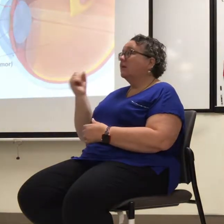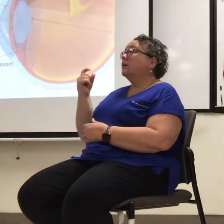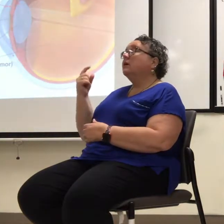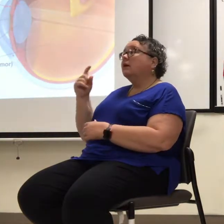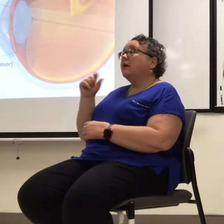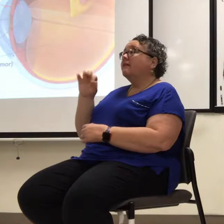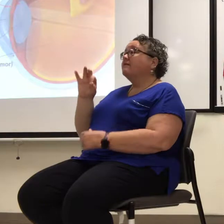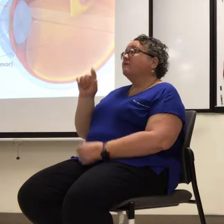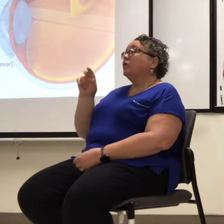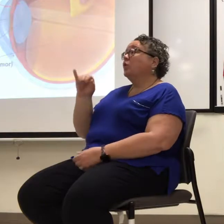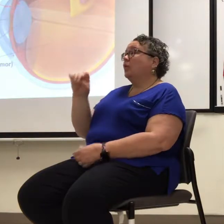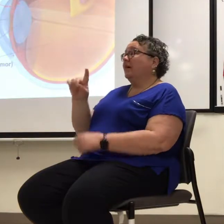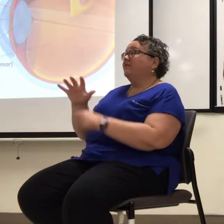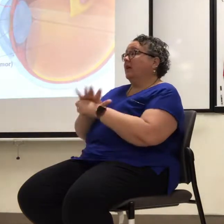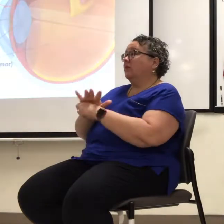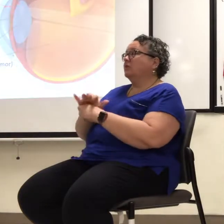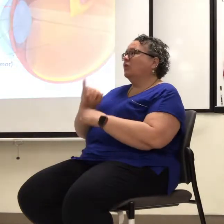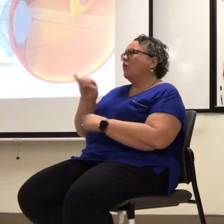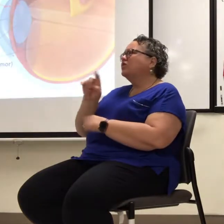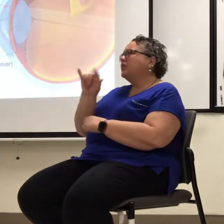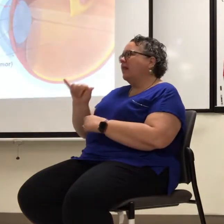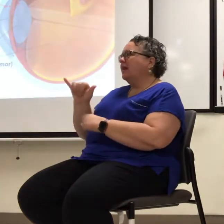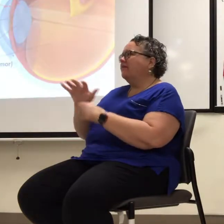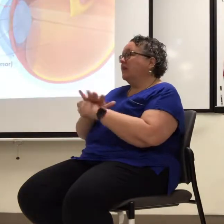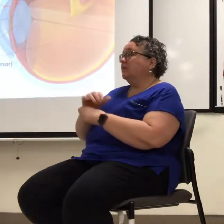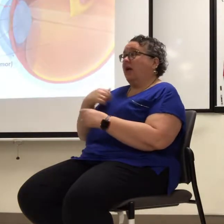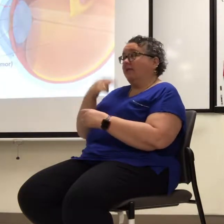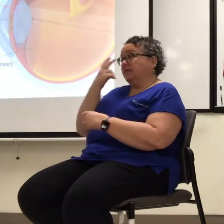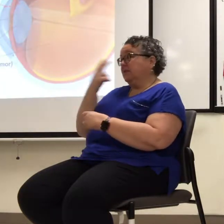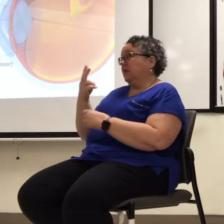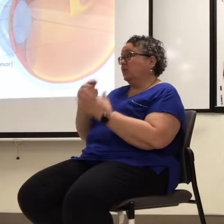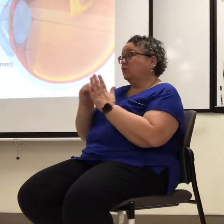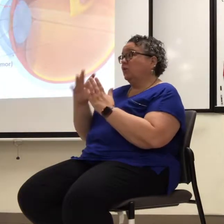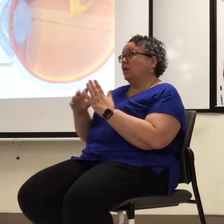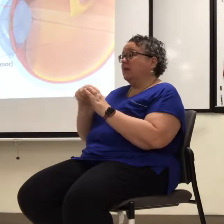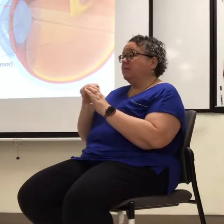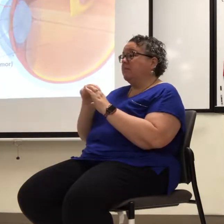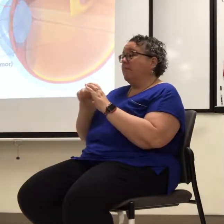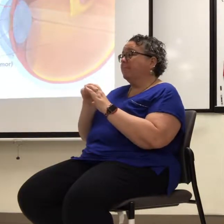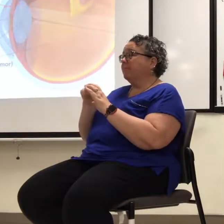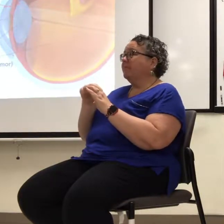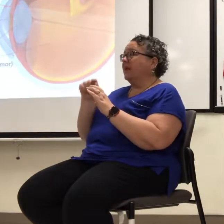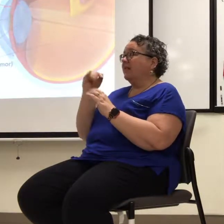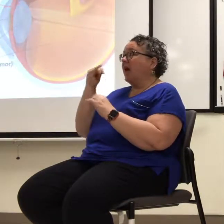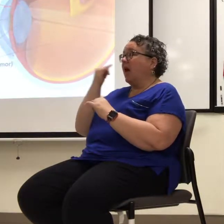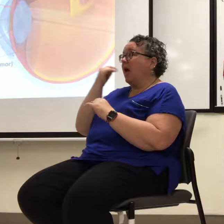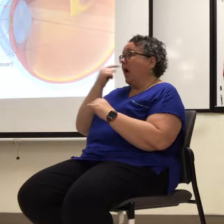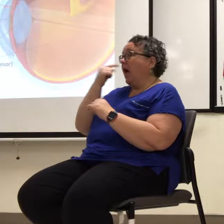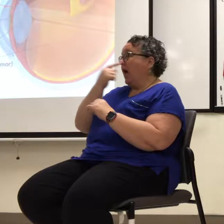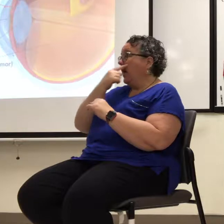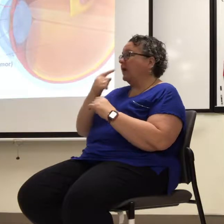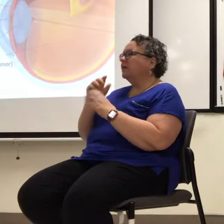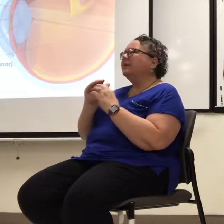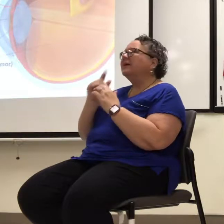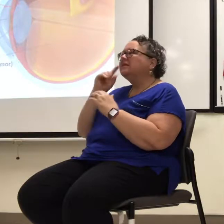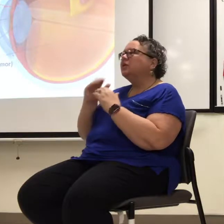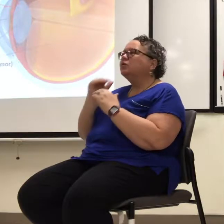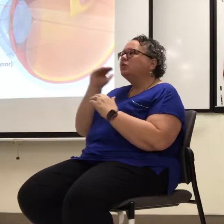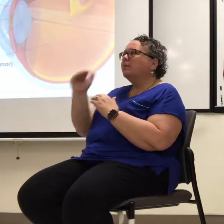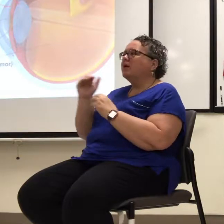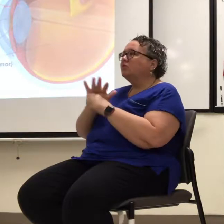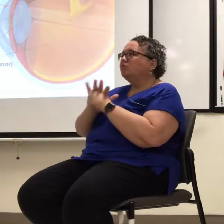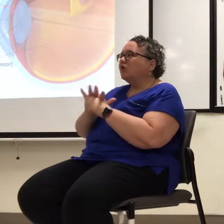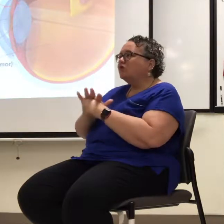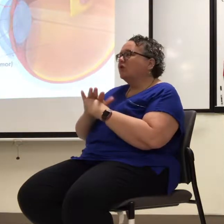it's fluid-filled or jelly-filled. I've seen students puncture the eyeball in a way where you apply too much pressure.